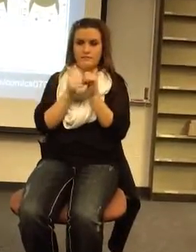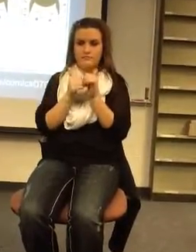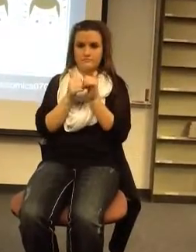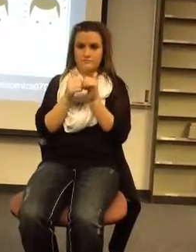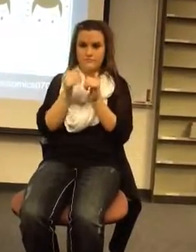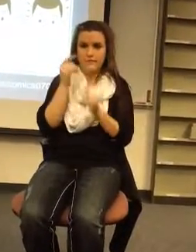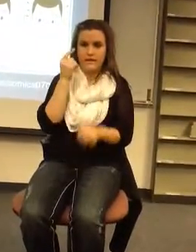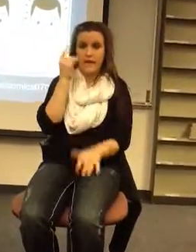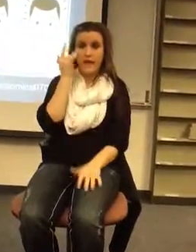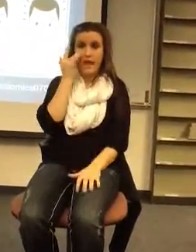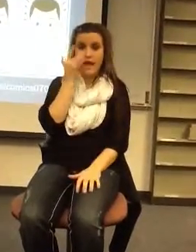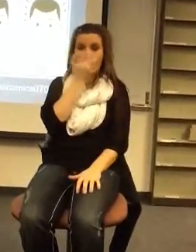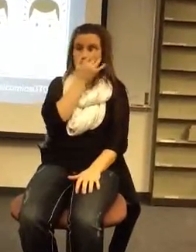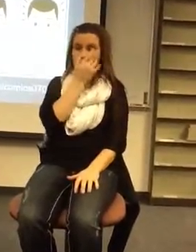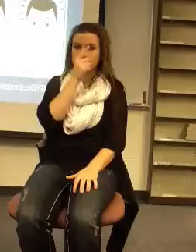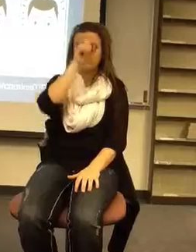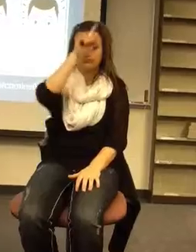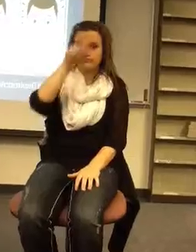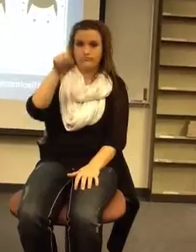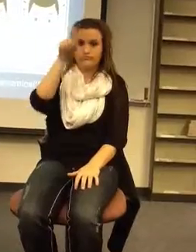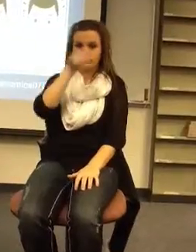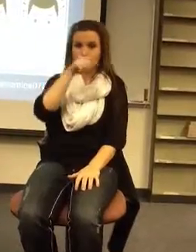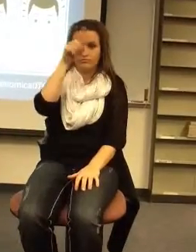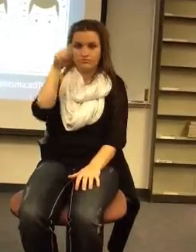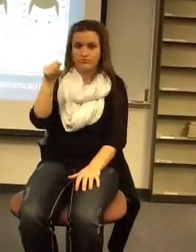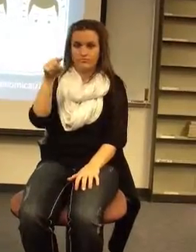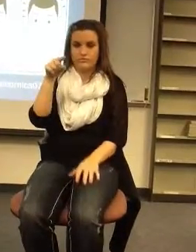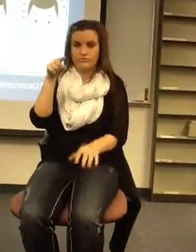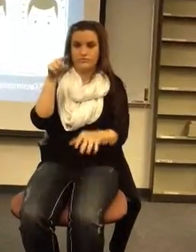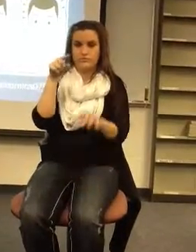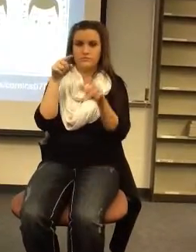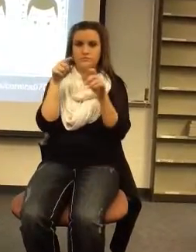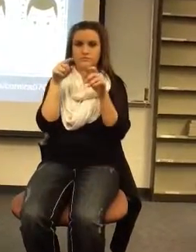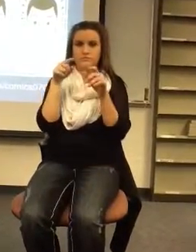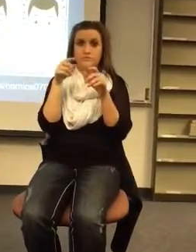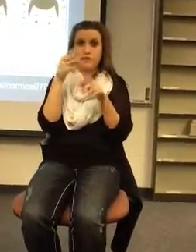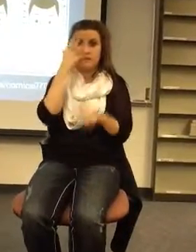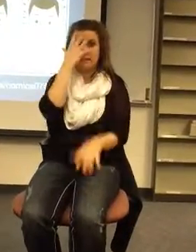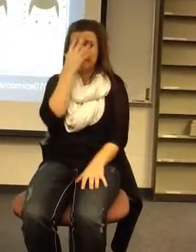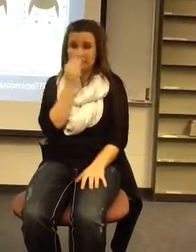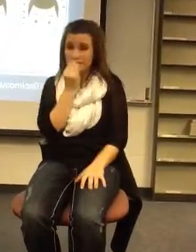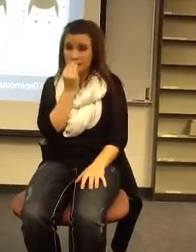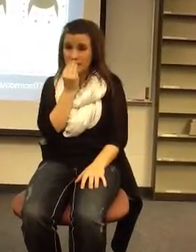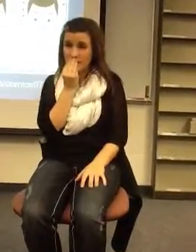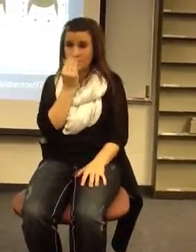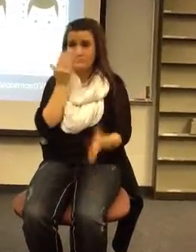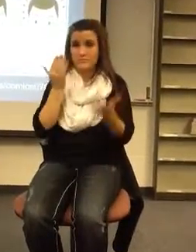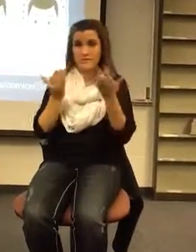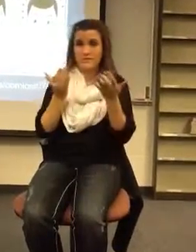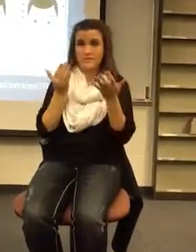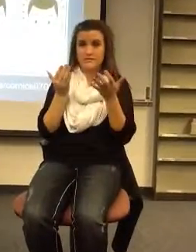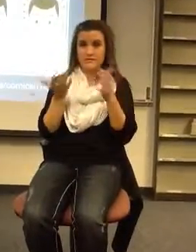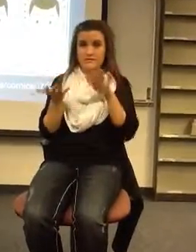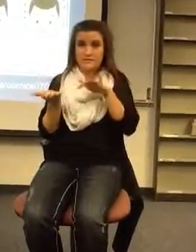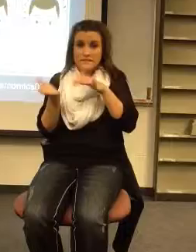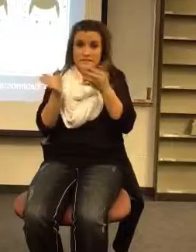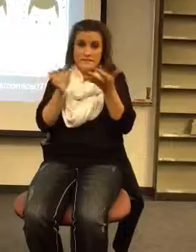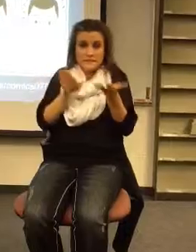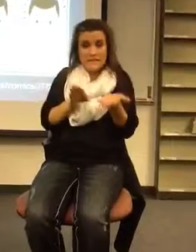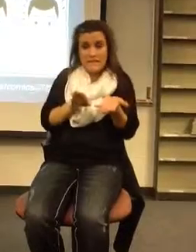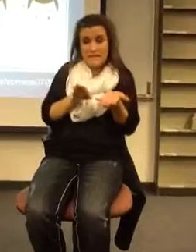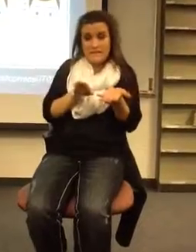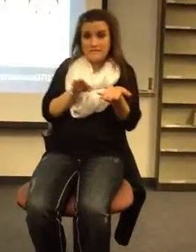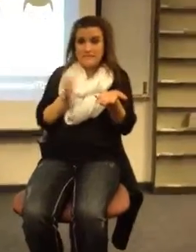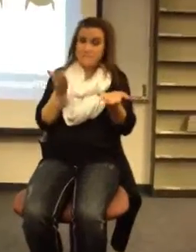His little eyes are X's. Asleep? Maybe he's asleep. Maybe he's passed out. Dead. Maybe he's